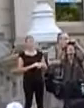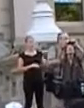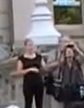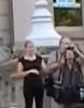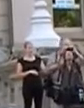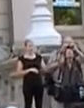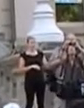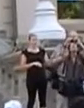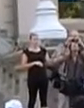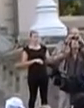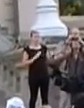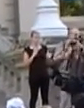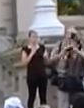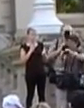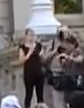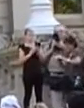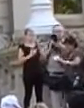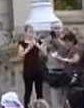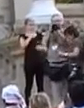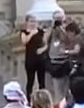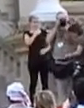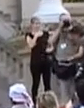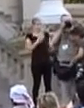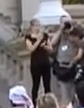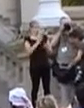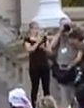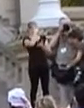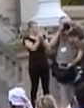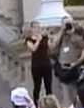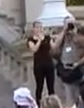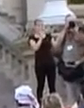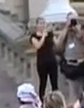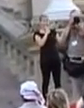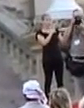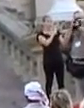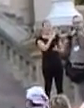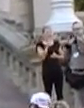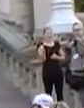Depriving me of my right for free speech and